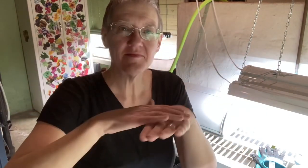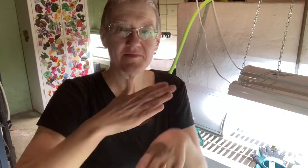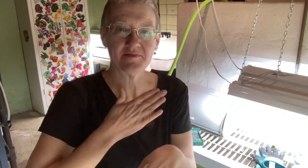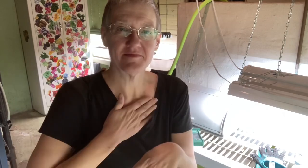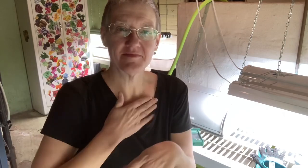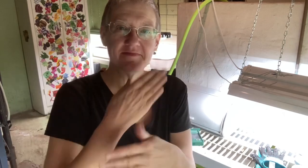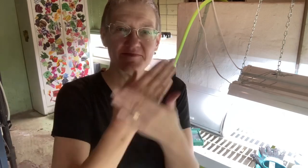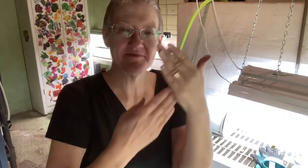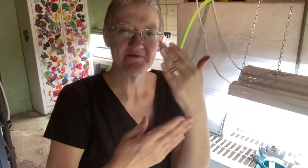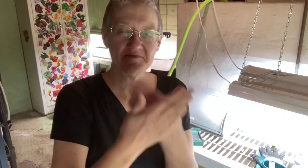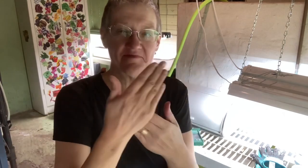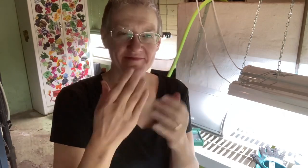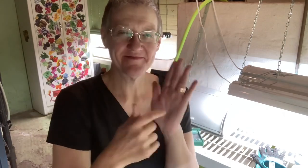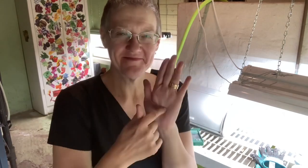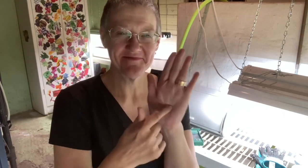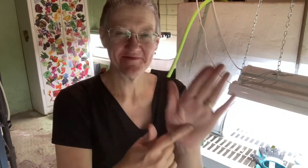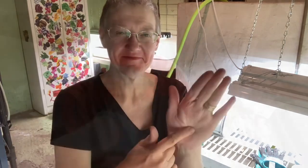That's easiest on my hands.